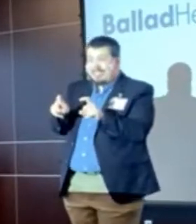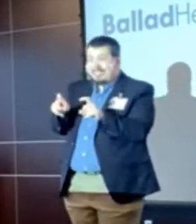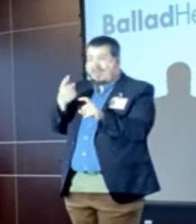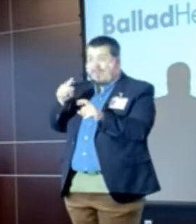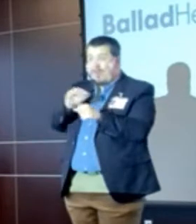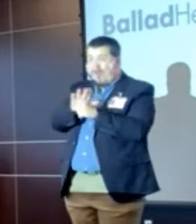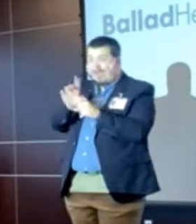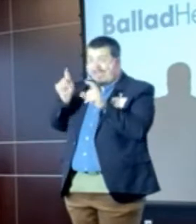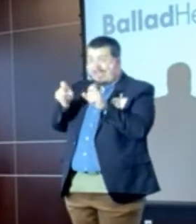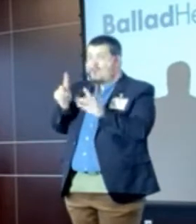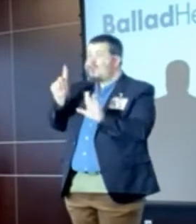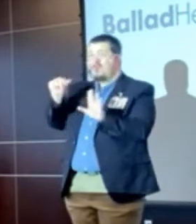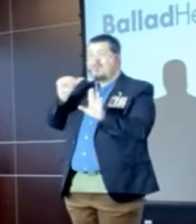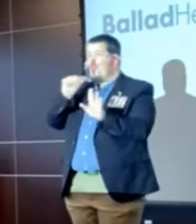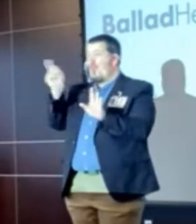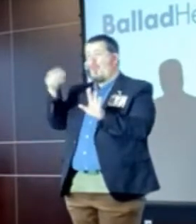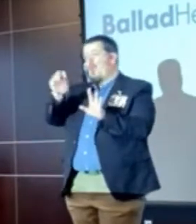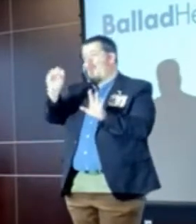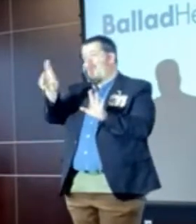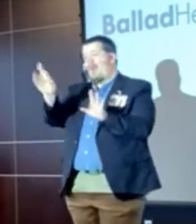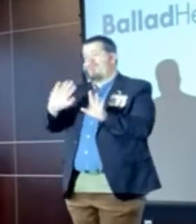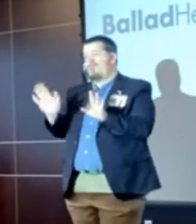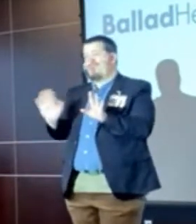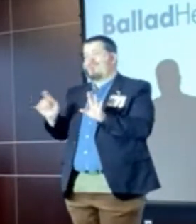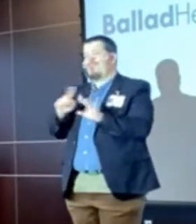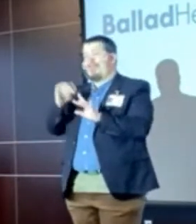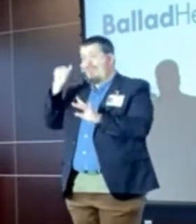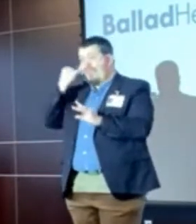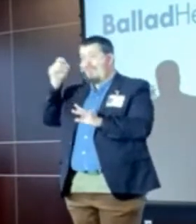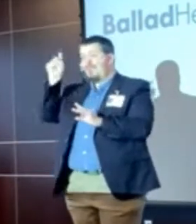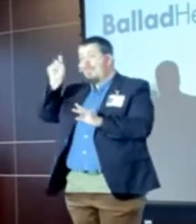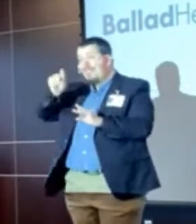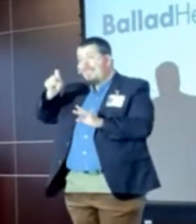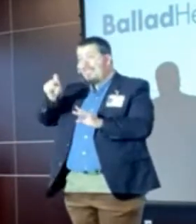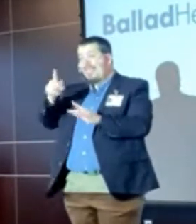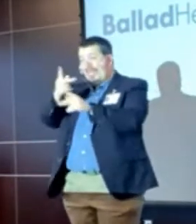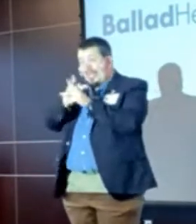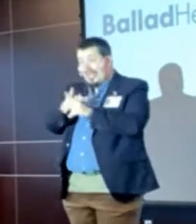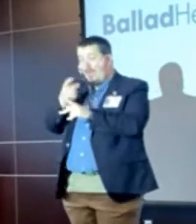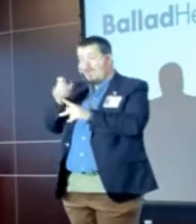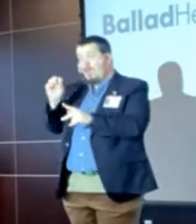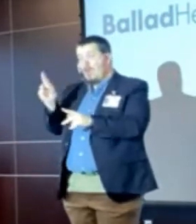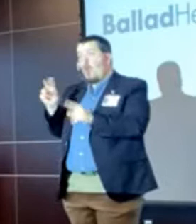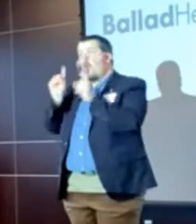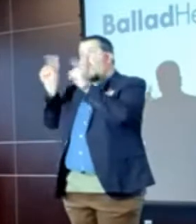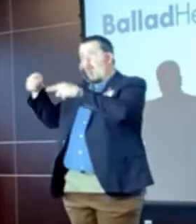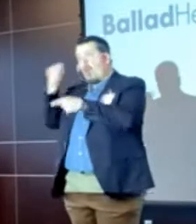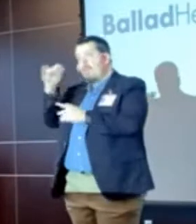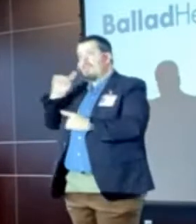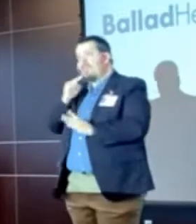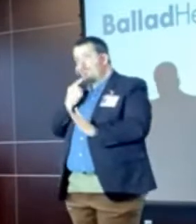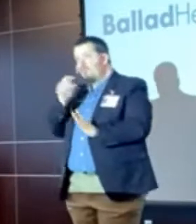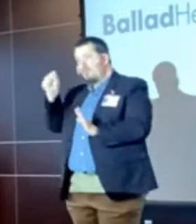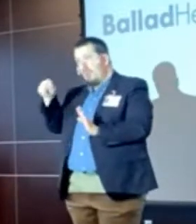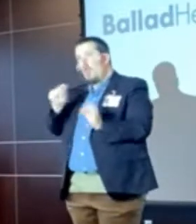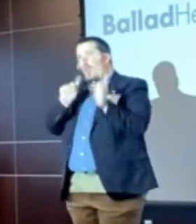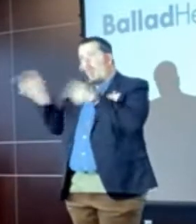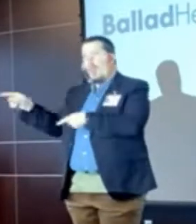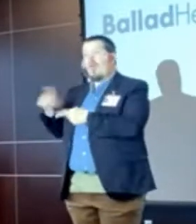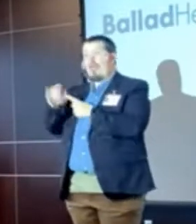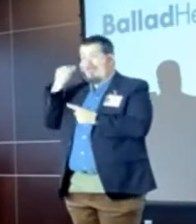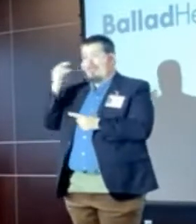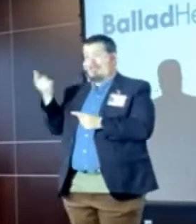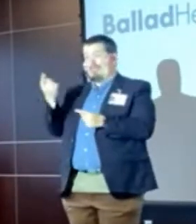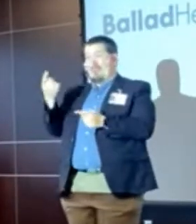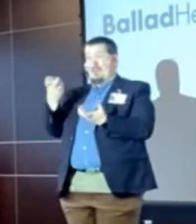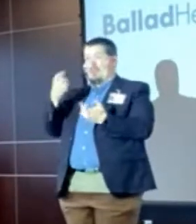COVID-19, please don't go to the ER for that test. If you do need care from the emergency department, please go to the ER if you need that. If you're